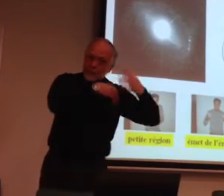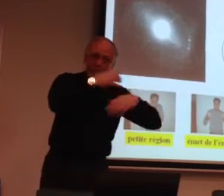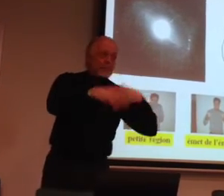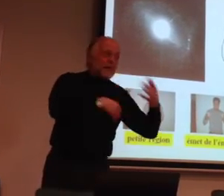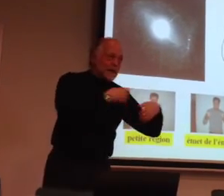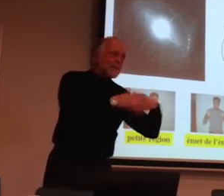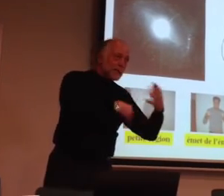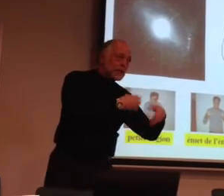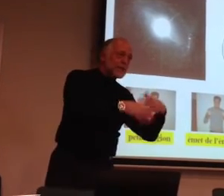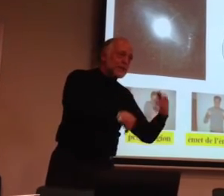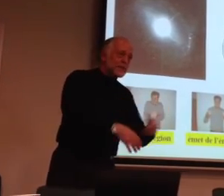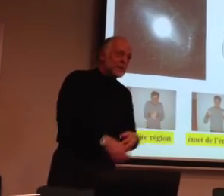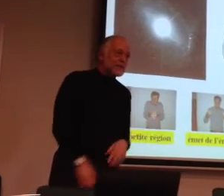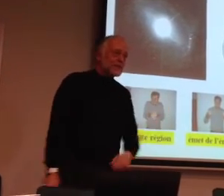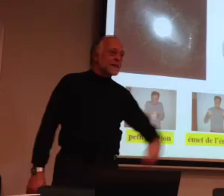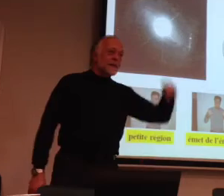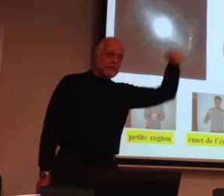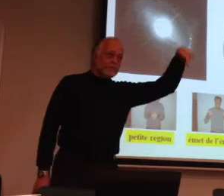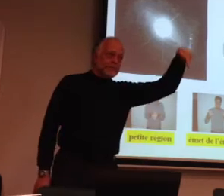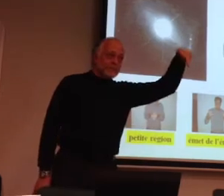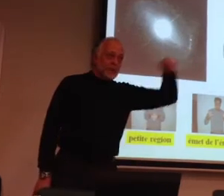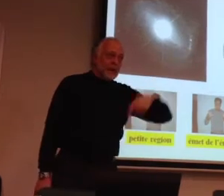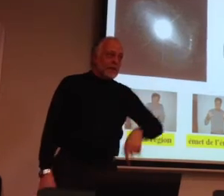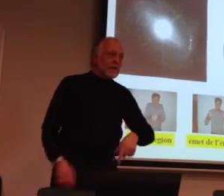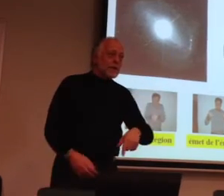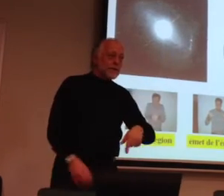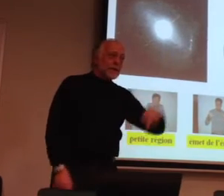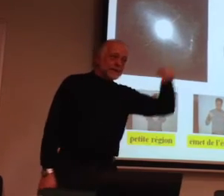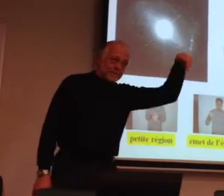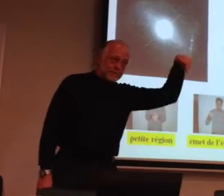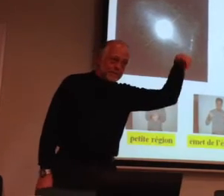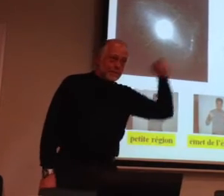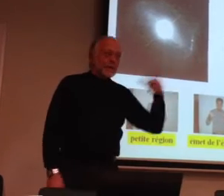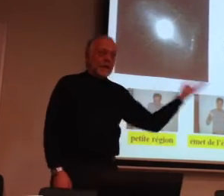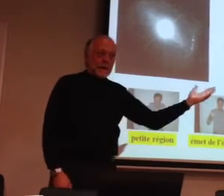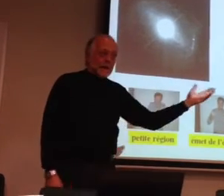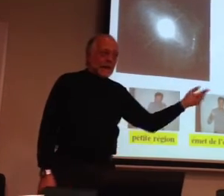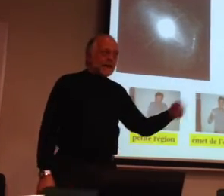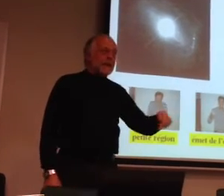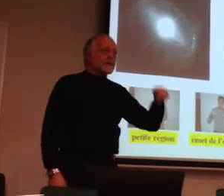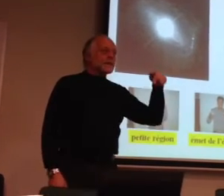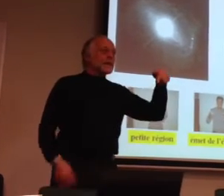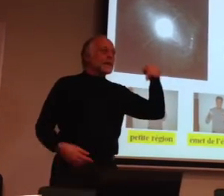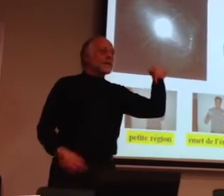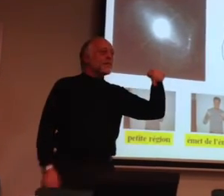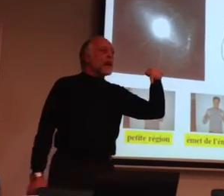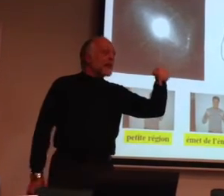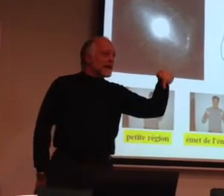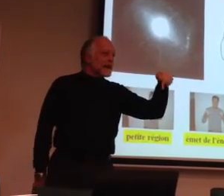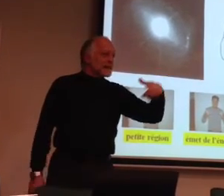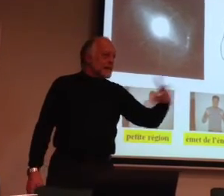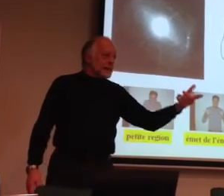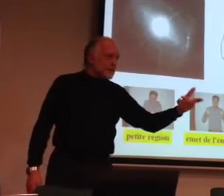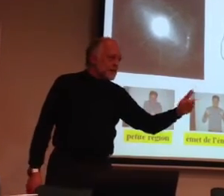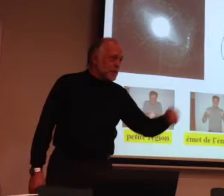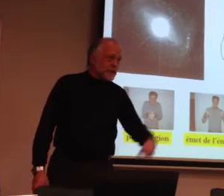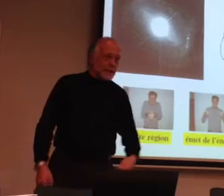you are speaking for your conference, you say, the quasar, and this is a kind of alias like in computing.